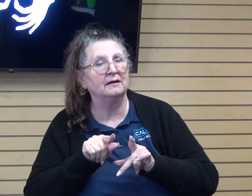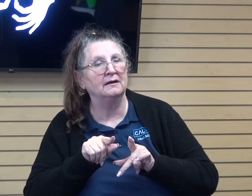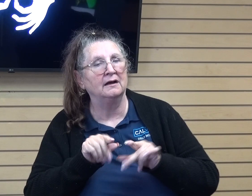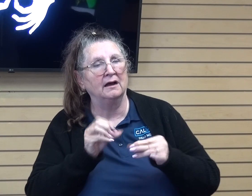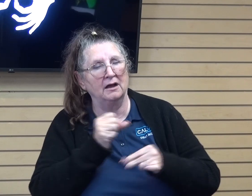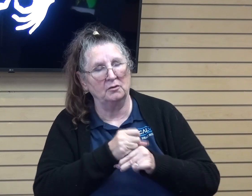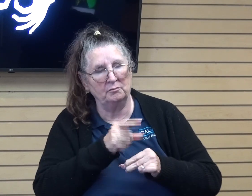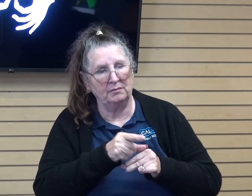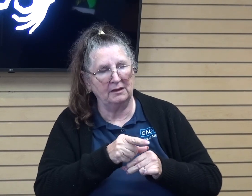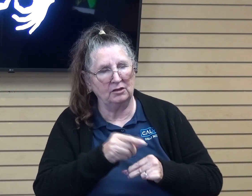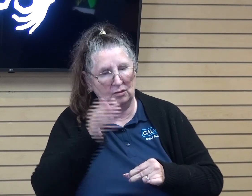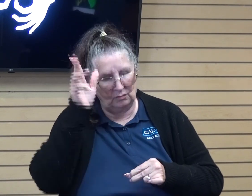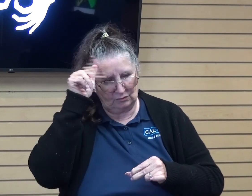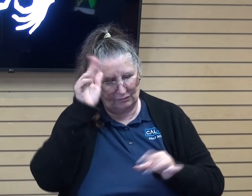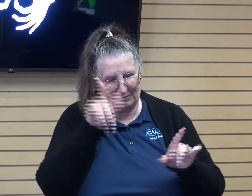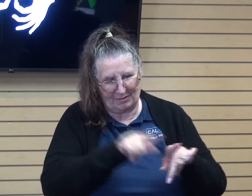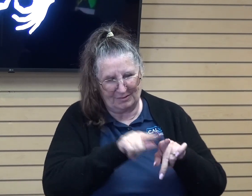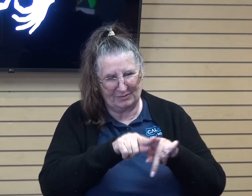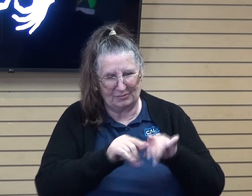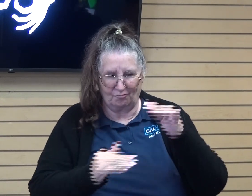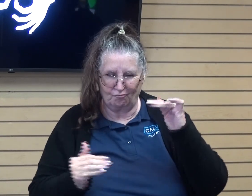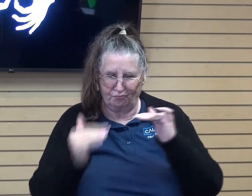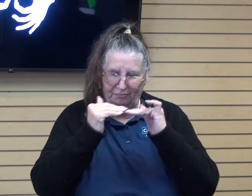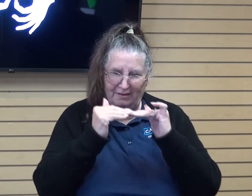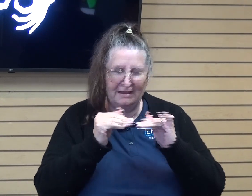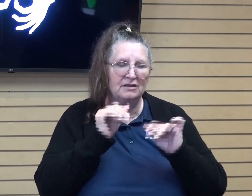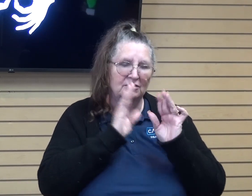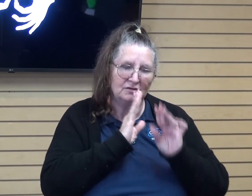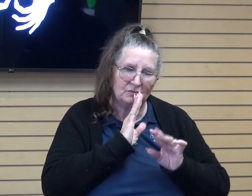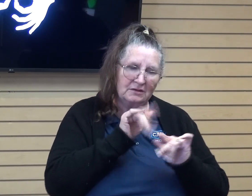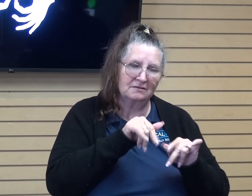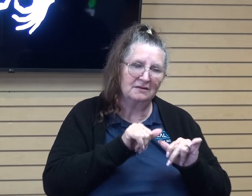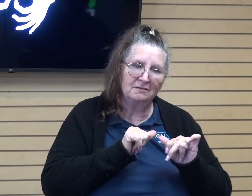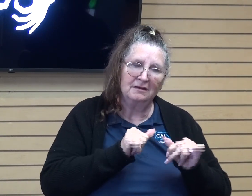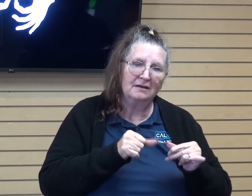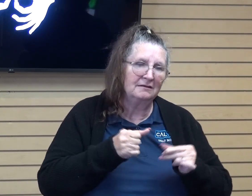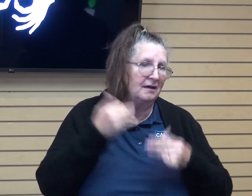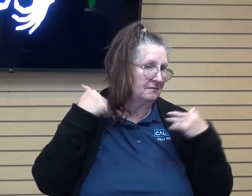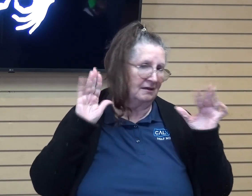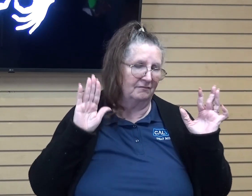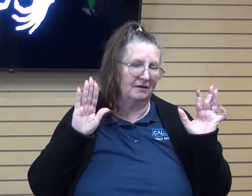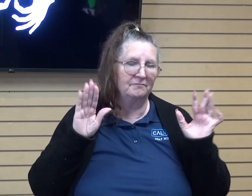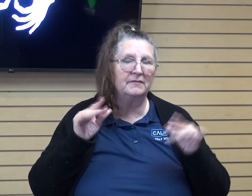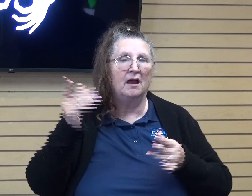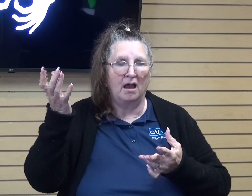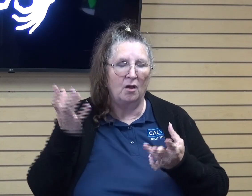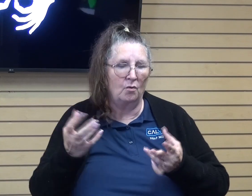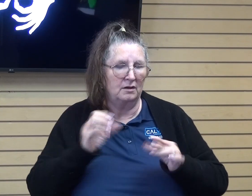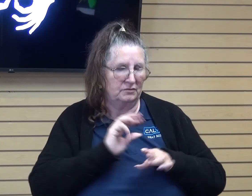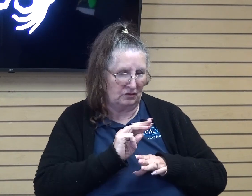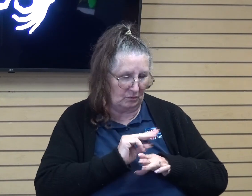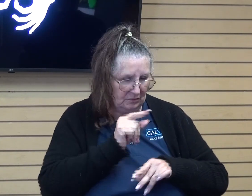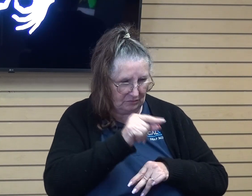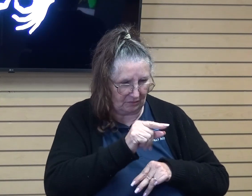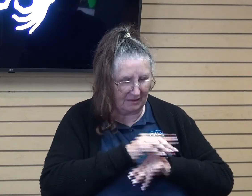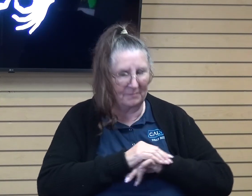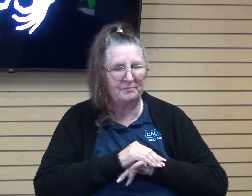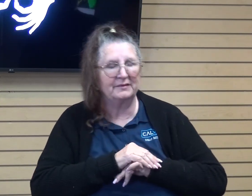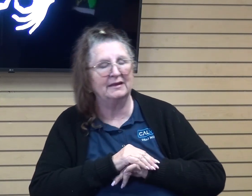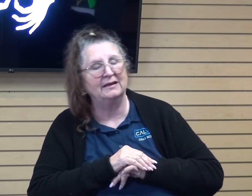just as hard-headed, so you'll continue to speak to them and not give up for what I have for you. And so he didn't leave him